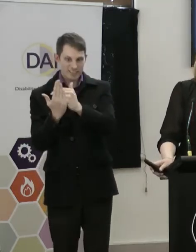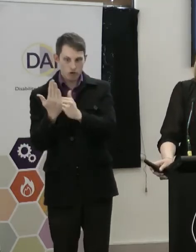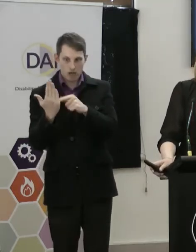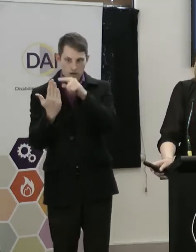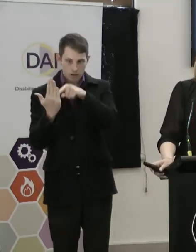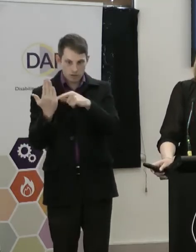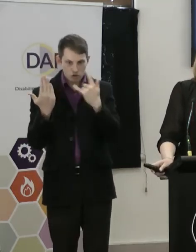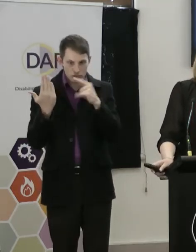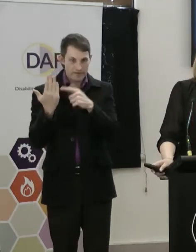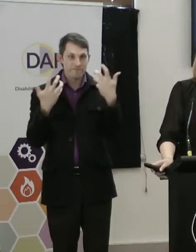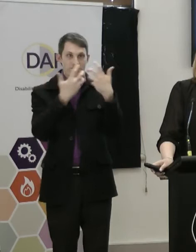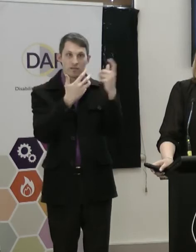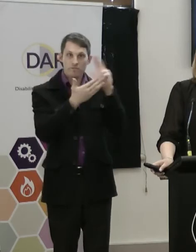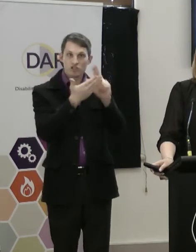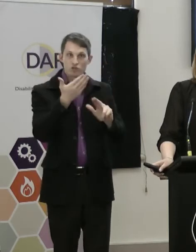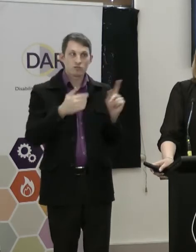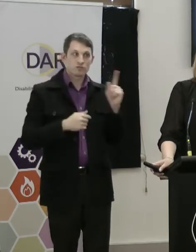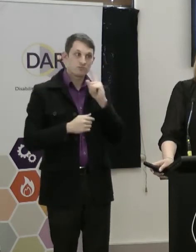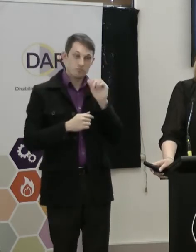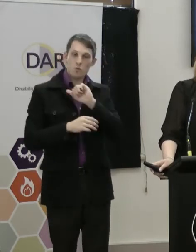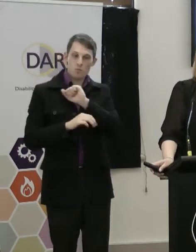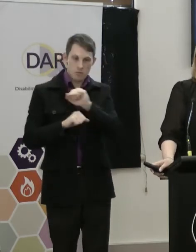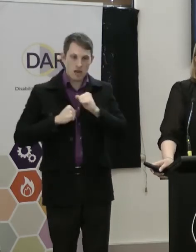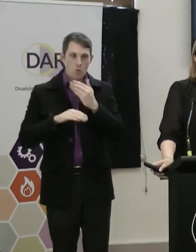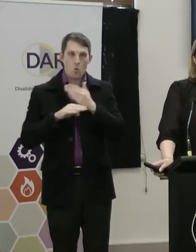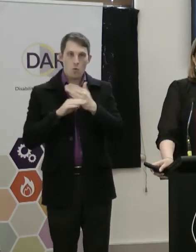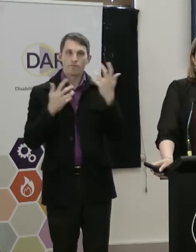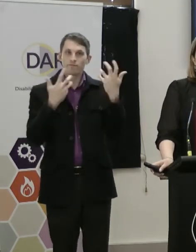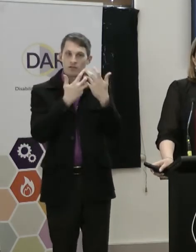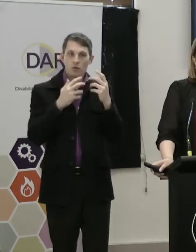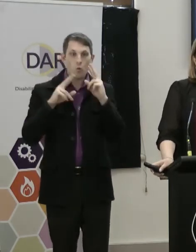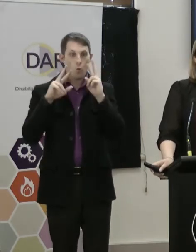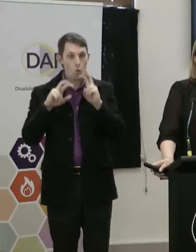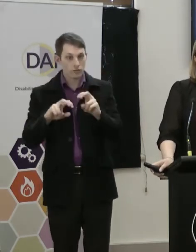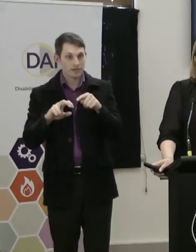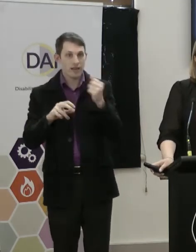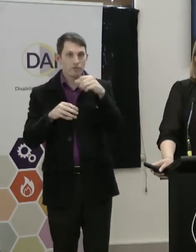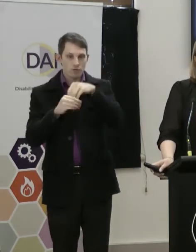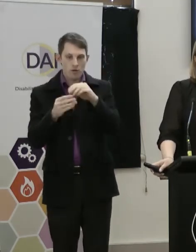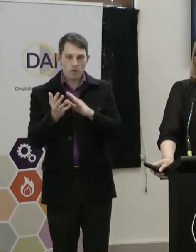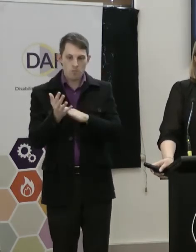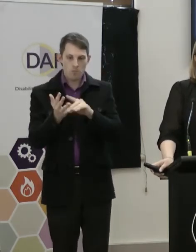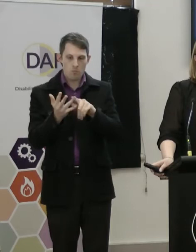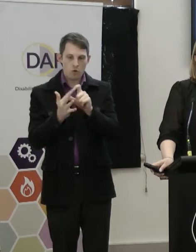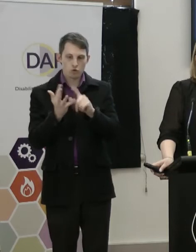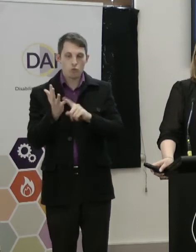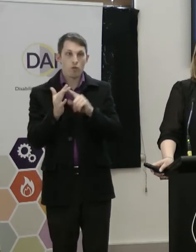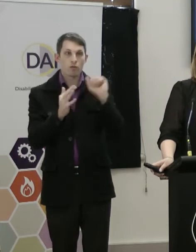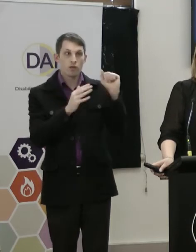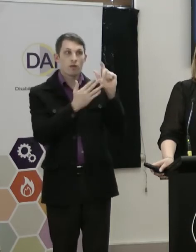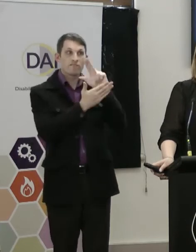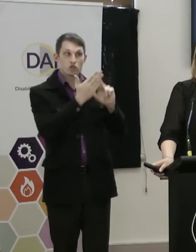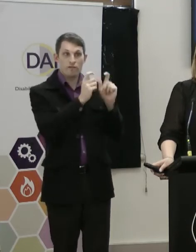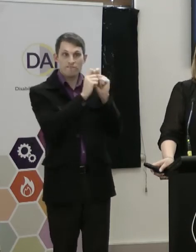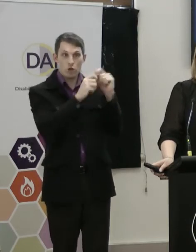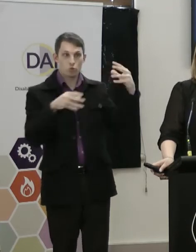of our work is underpinned by that. In terms of auditing, there's a core set of modules that incorporate all of those values, and the same when we